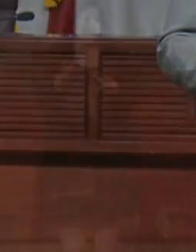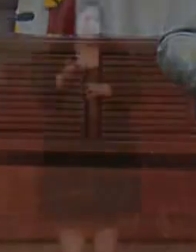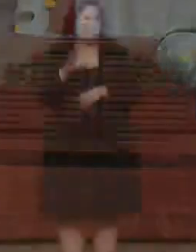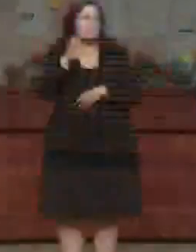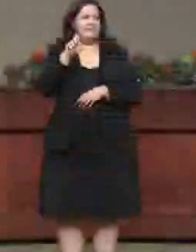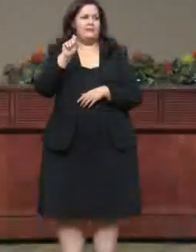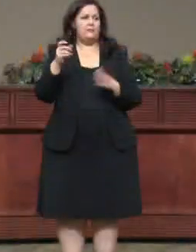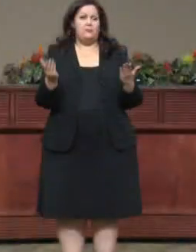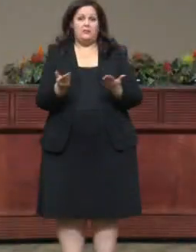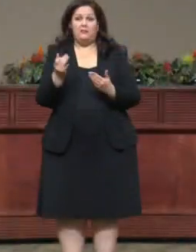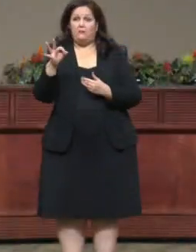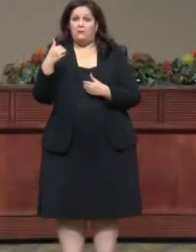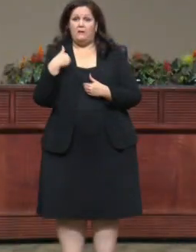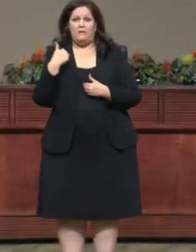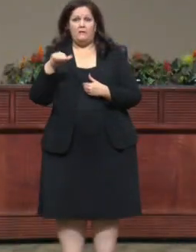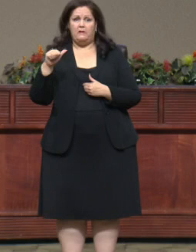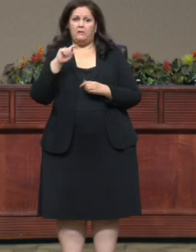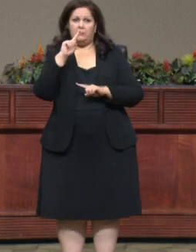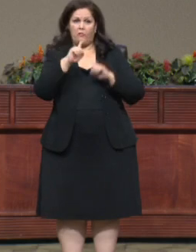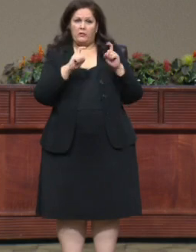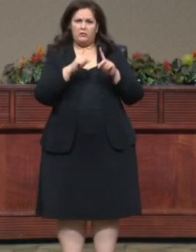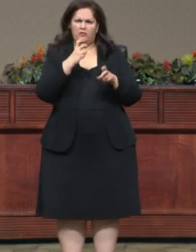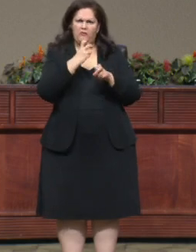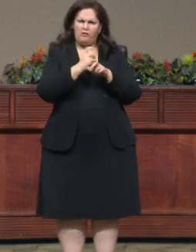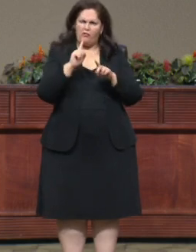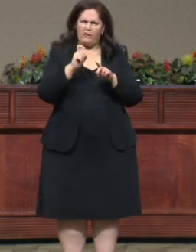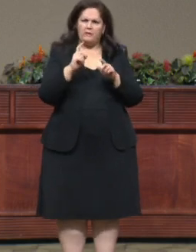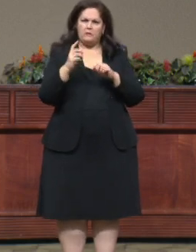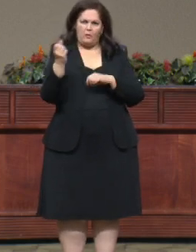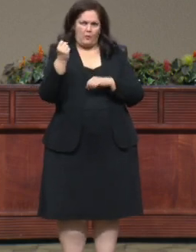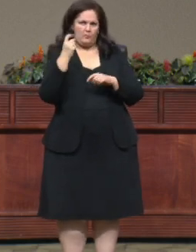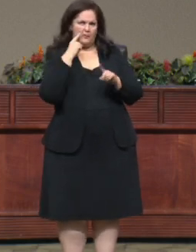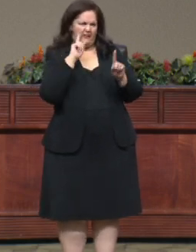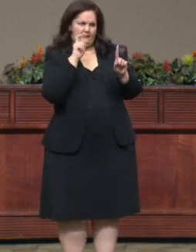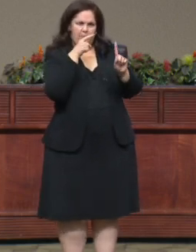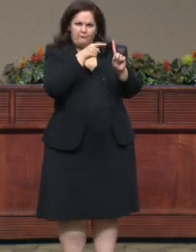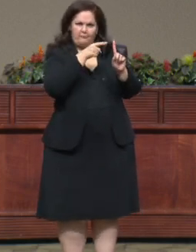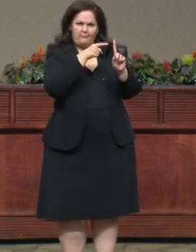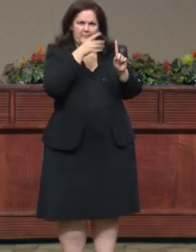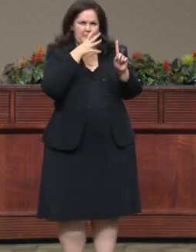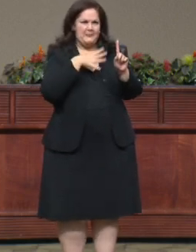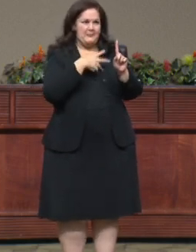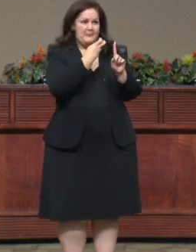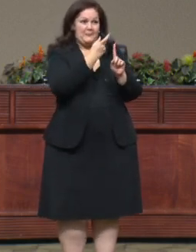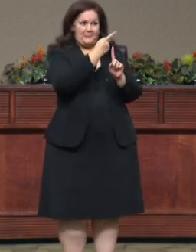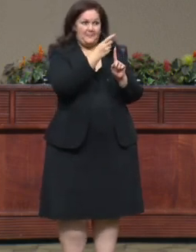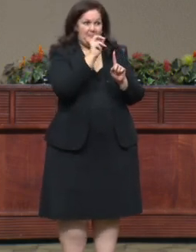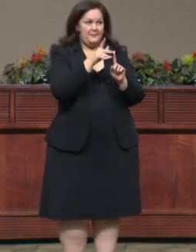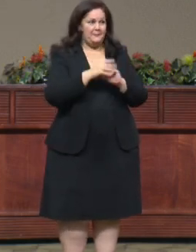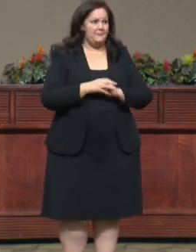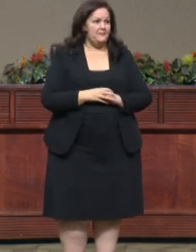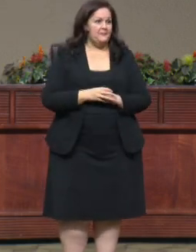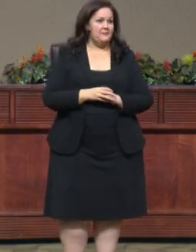so if you have any tough questions, save them for her. Our county